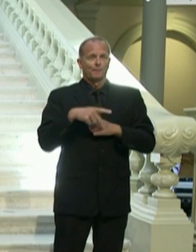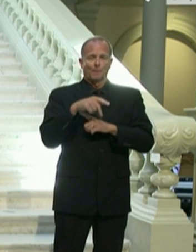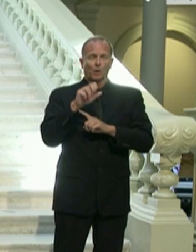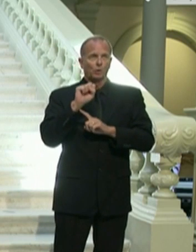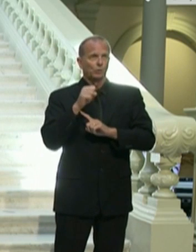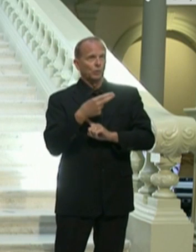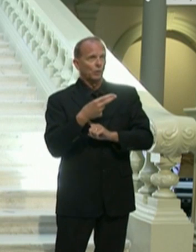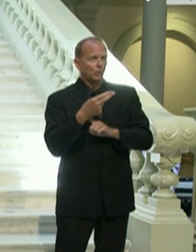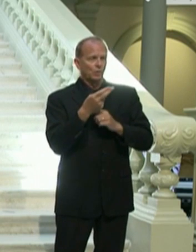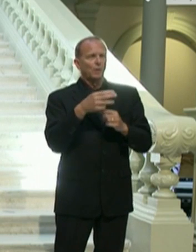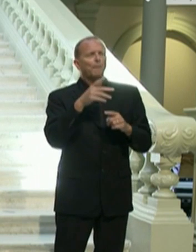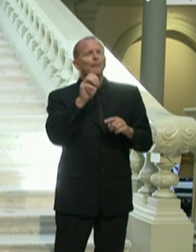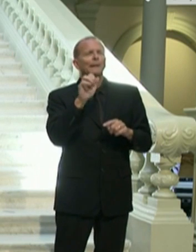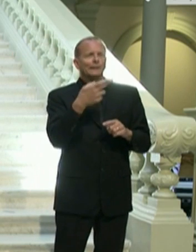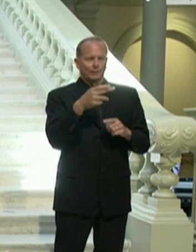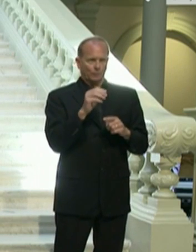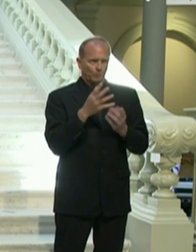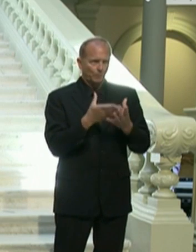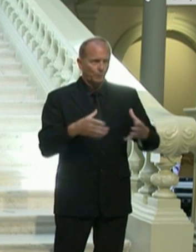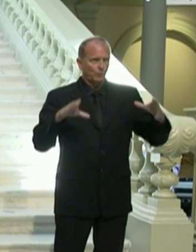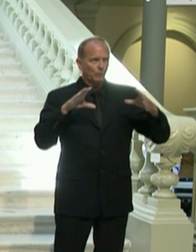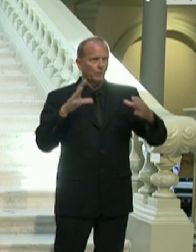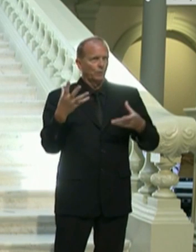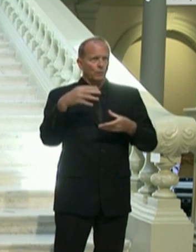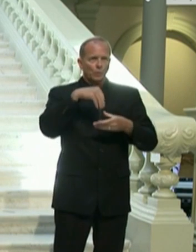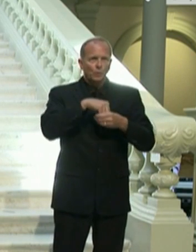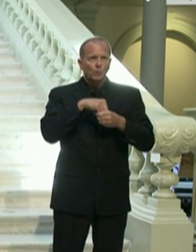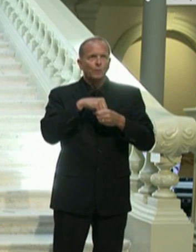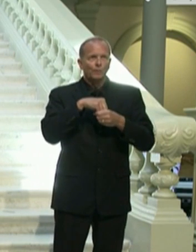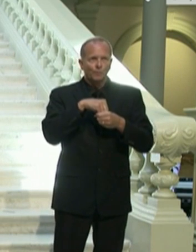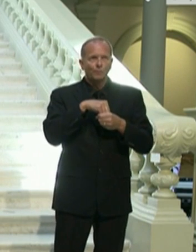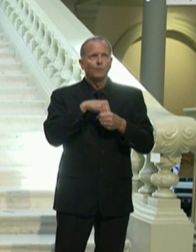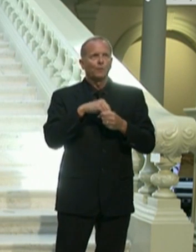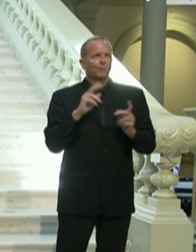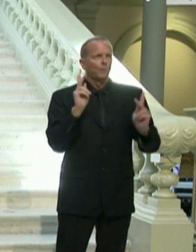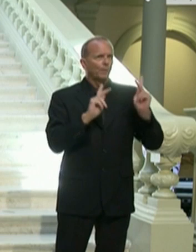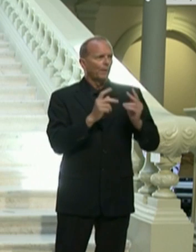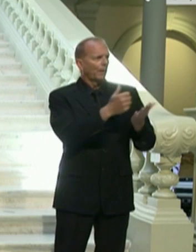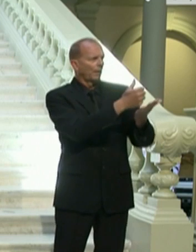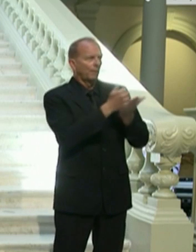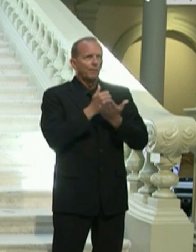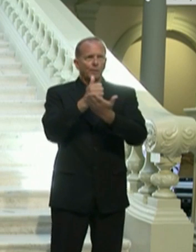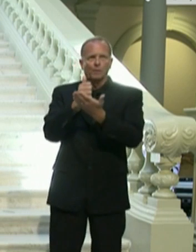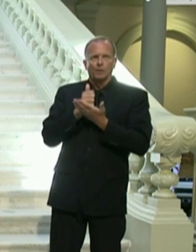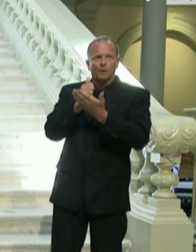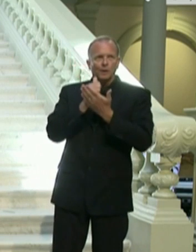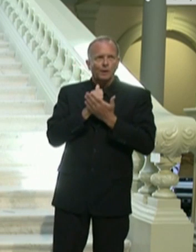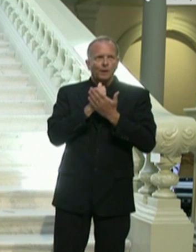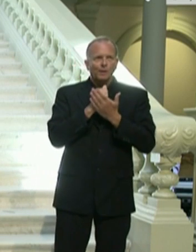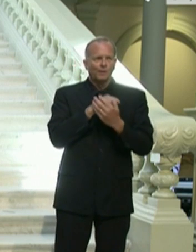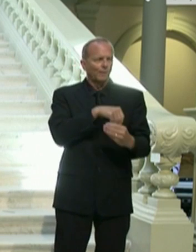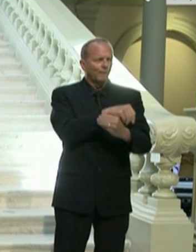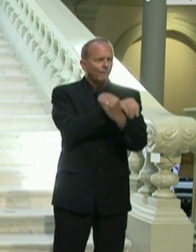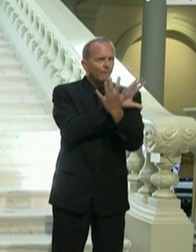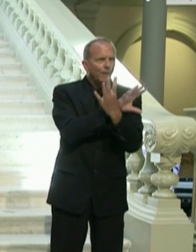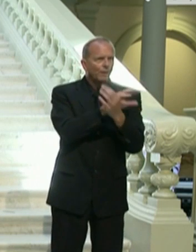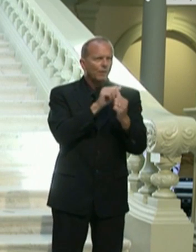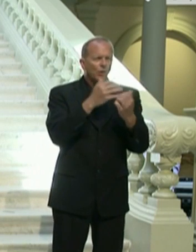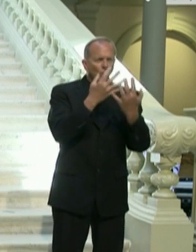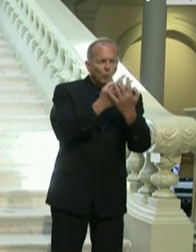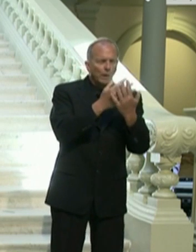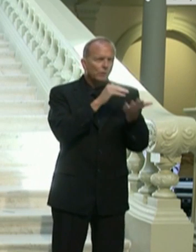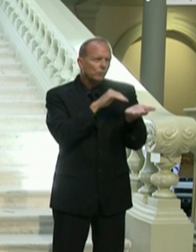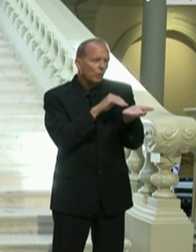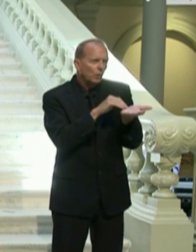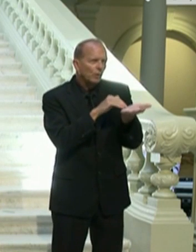University to provide funding that will help us scale up the patient telehealth screening app to make COVID-19 screenings available statewide